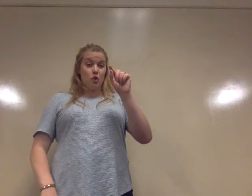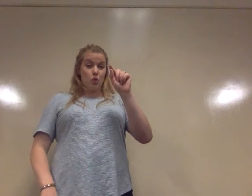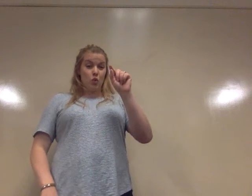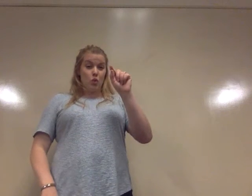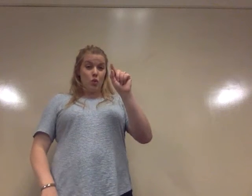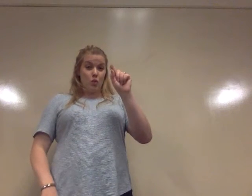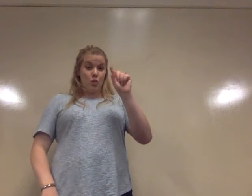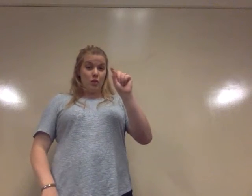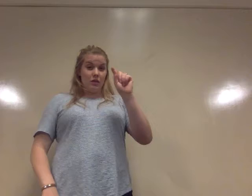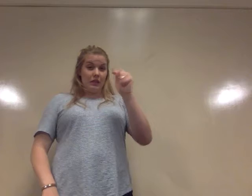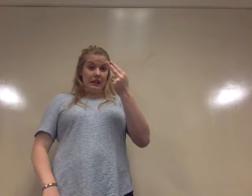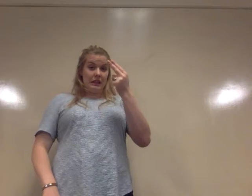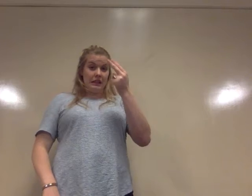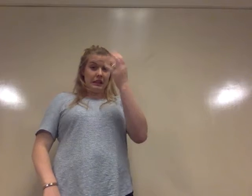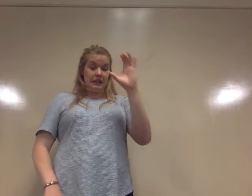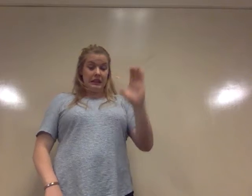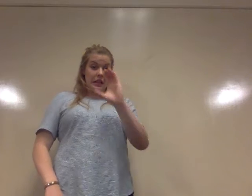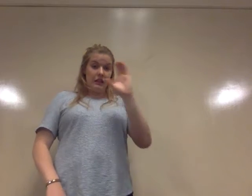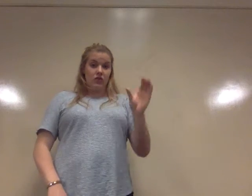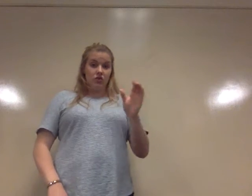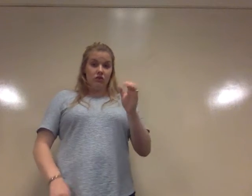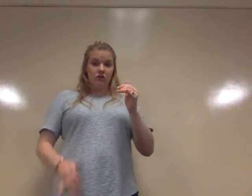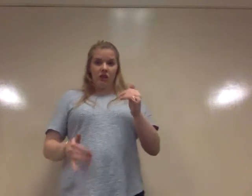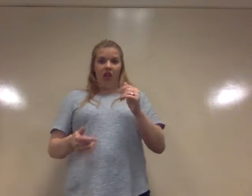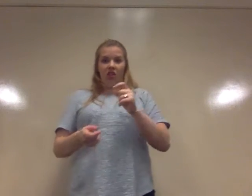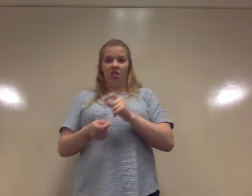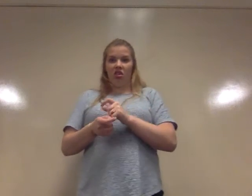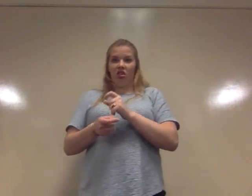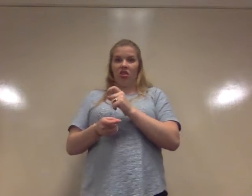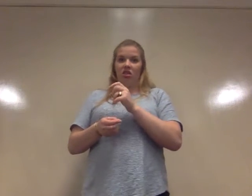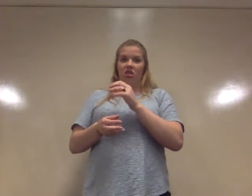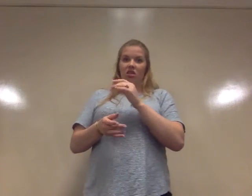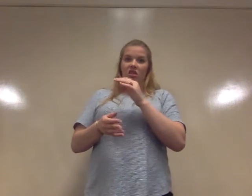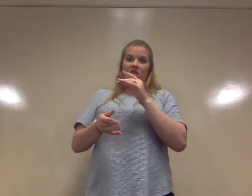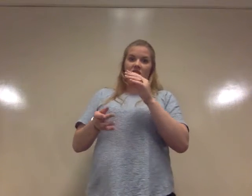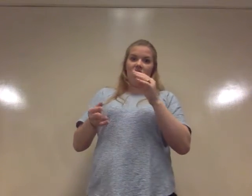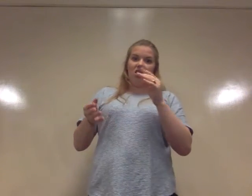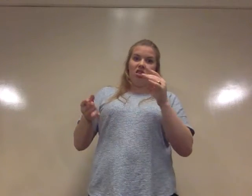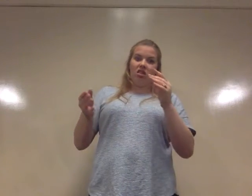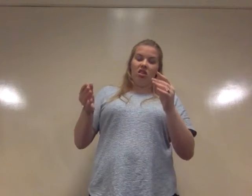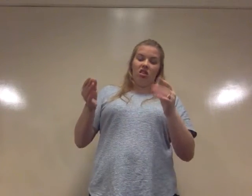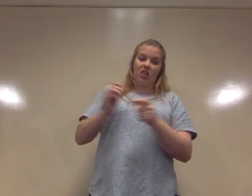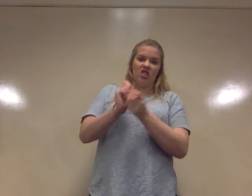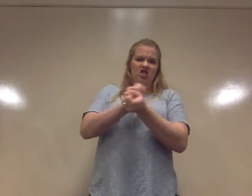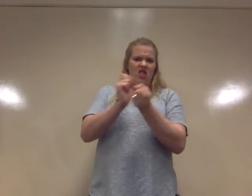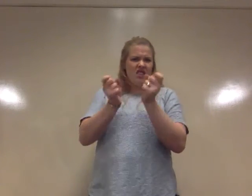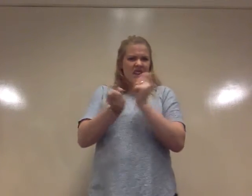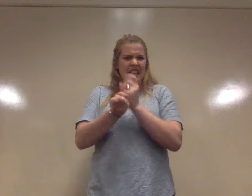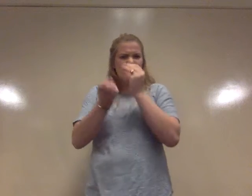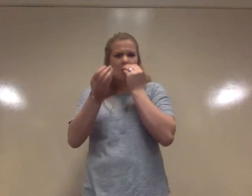annually. By 2007, that figure had exploded to no less than 222 pounds.